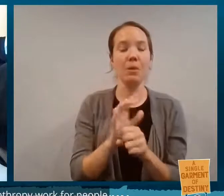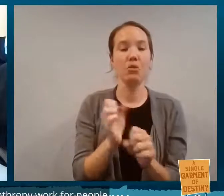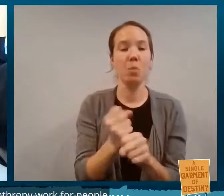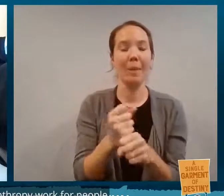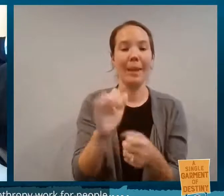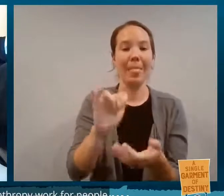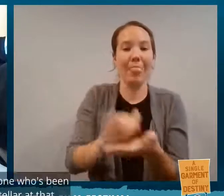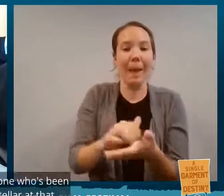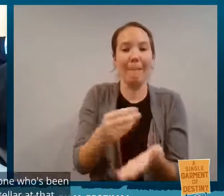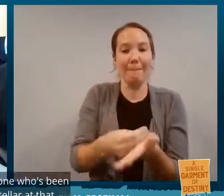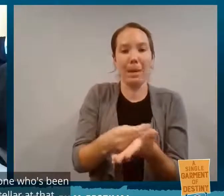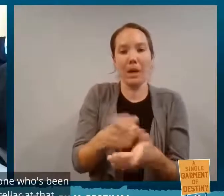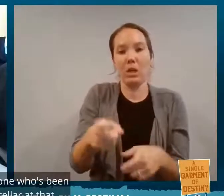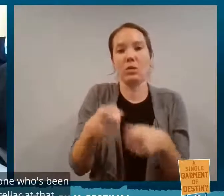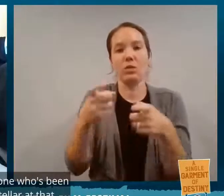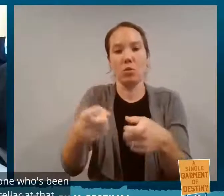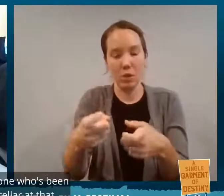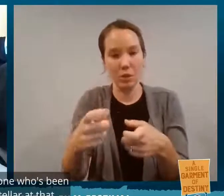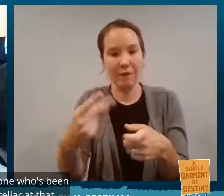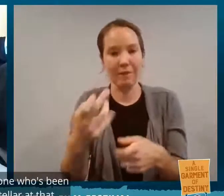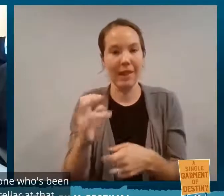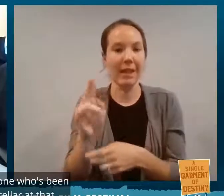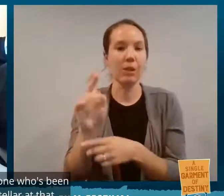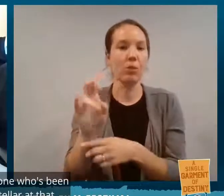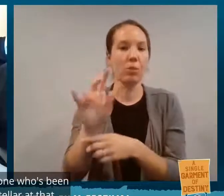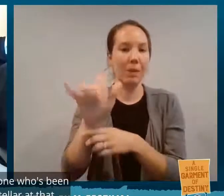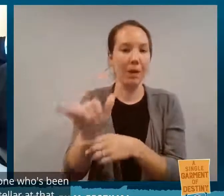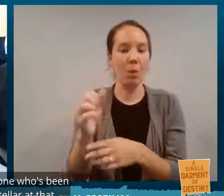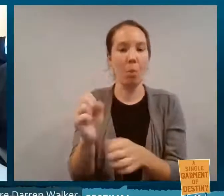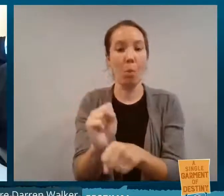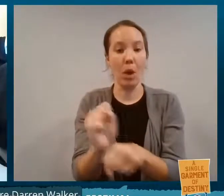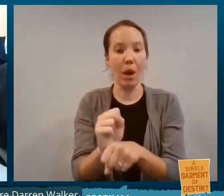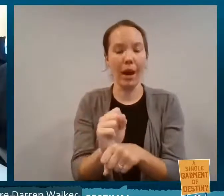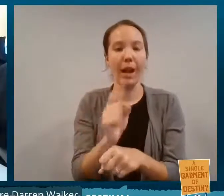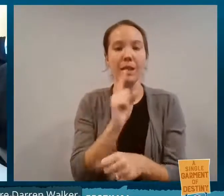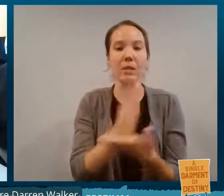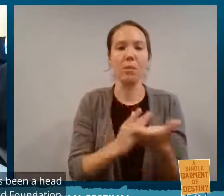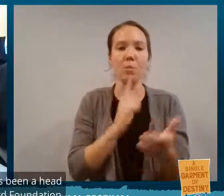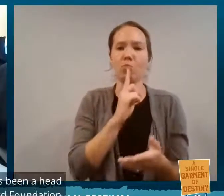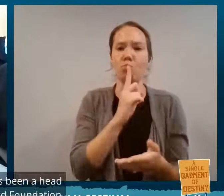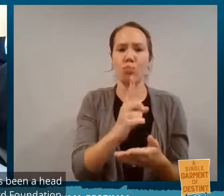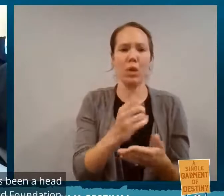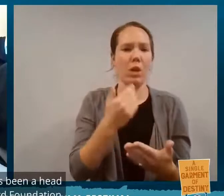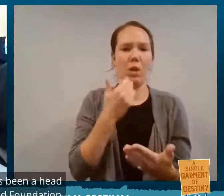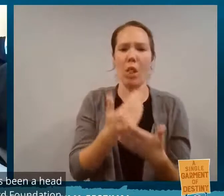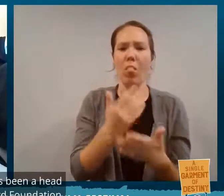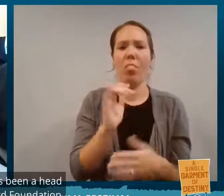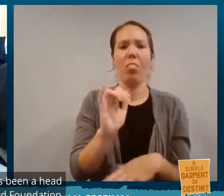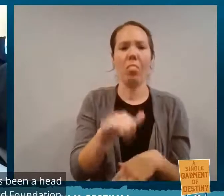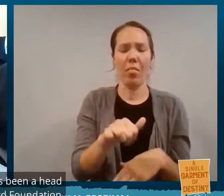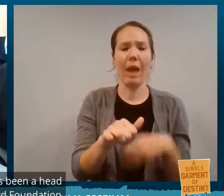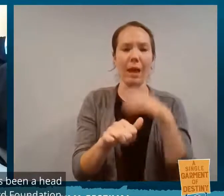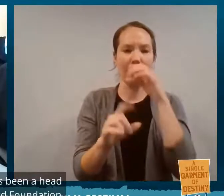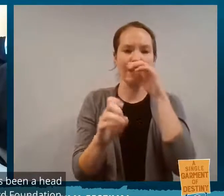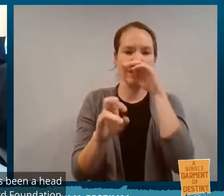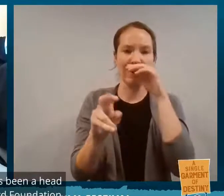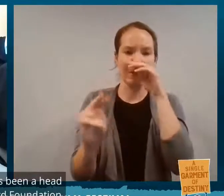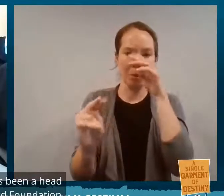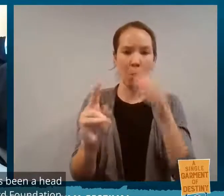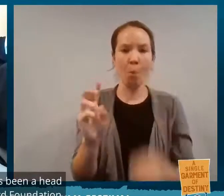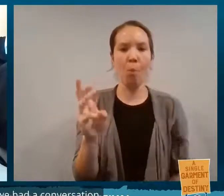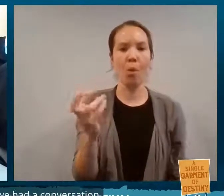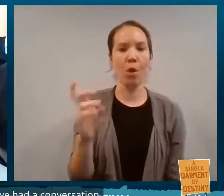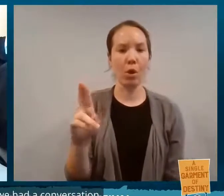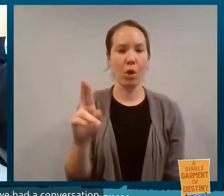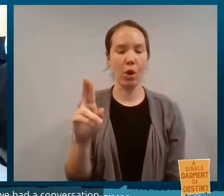work for people. And someone who's been really stellar at that has been Darren Walker, since he's been head at the Ford